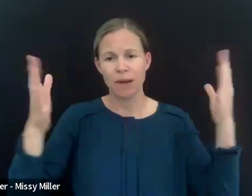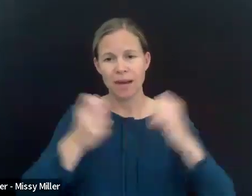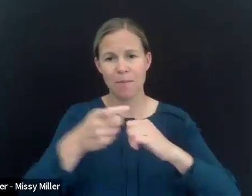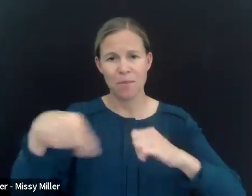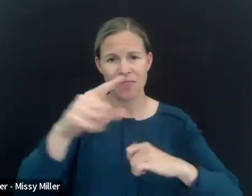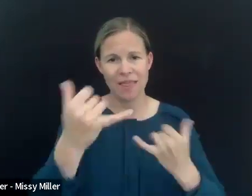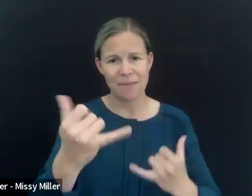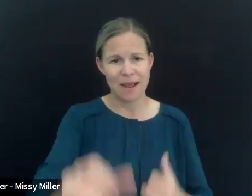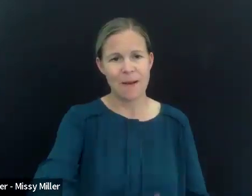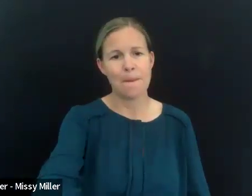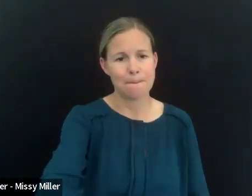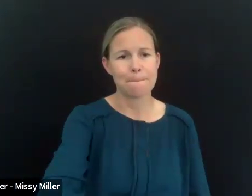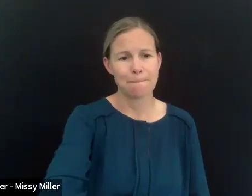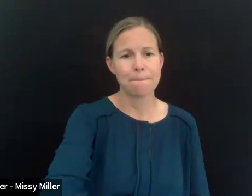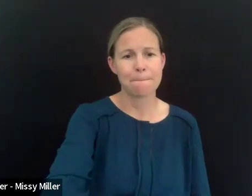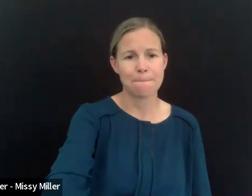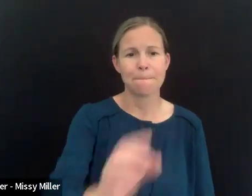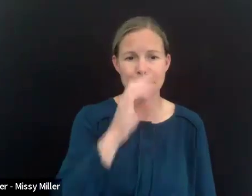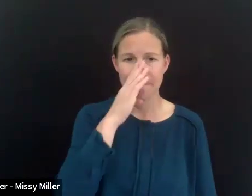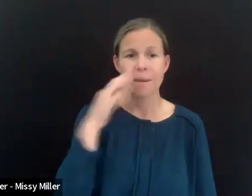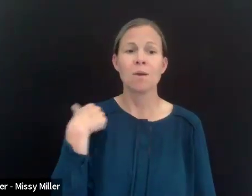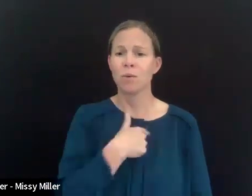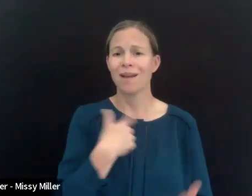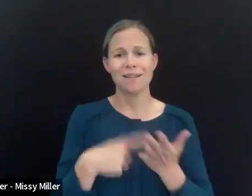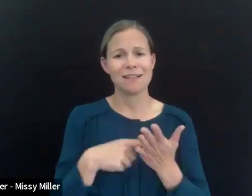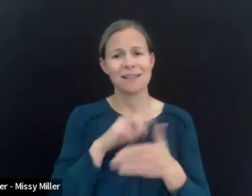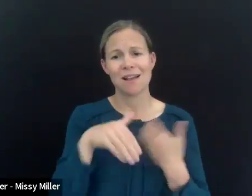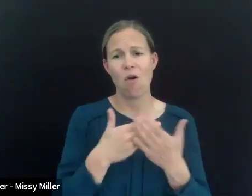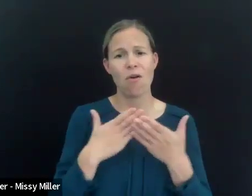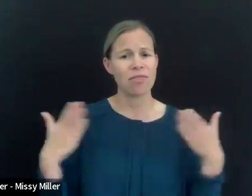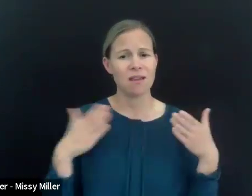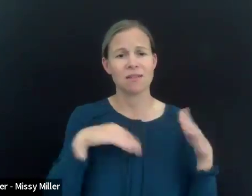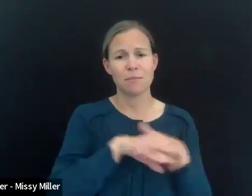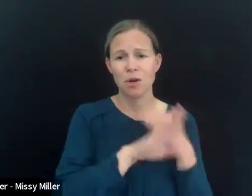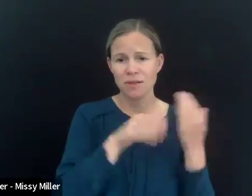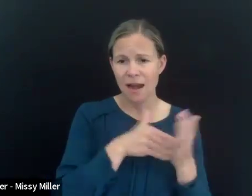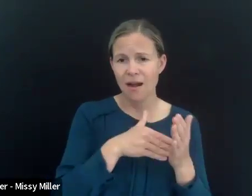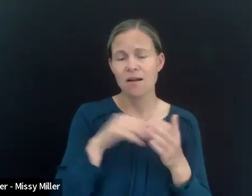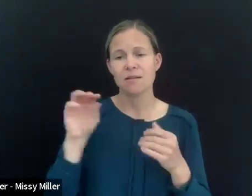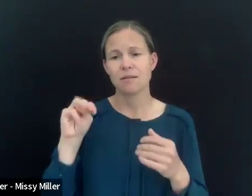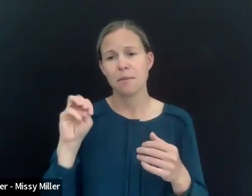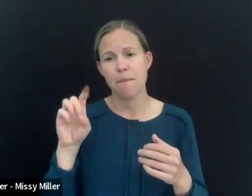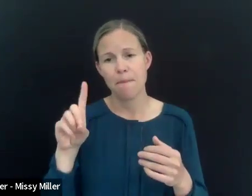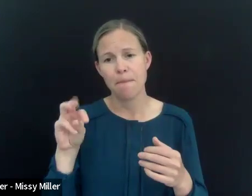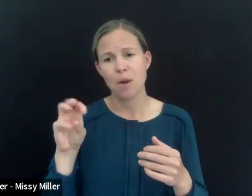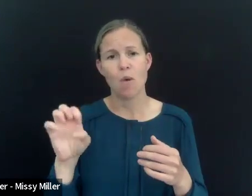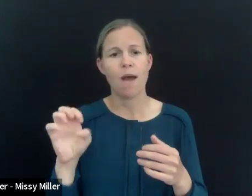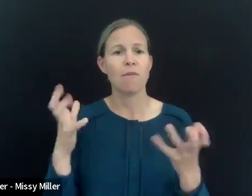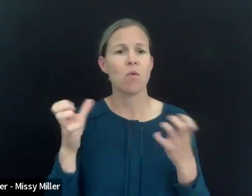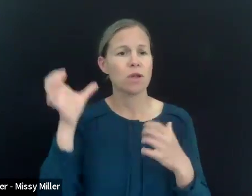And yes, we are talking all things birth centers, midwifery today, but would love just to hear a little bit